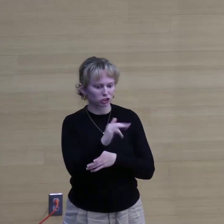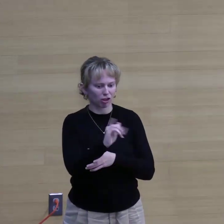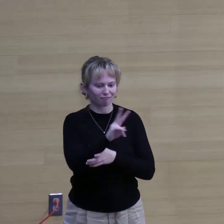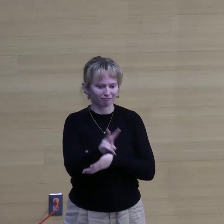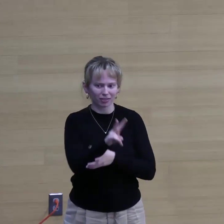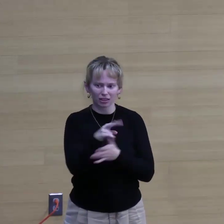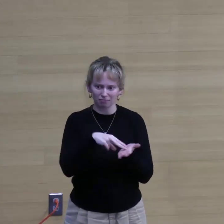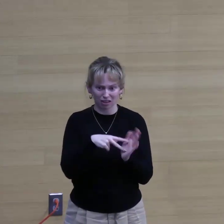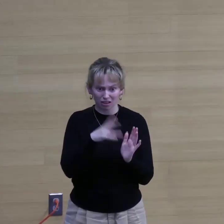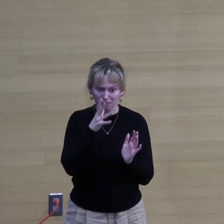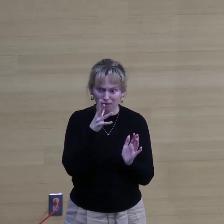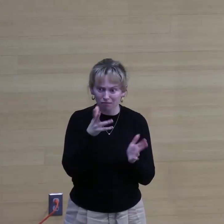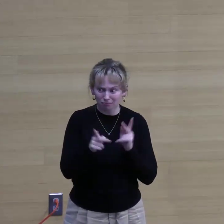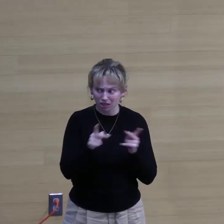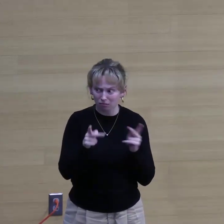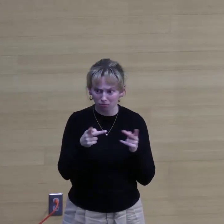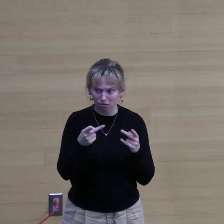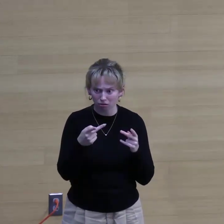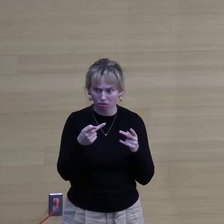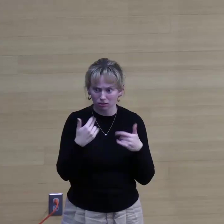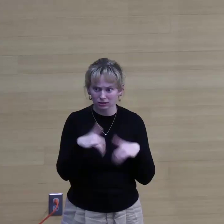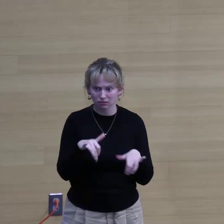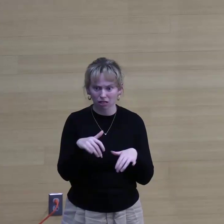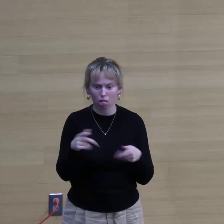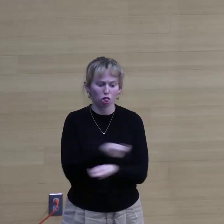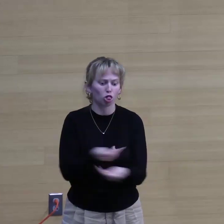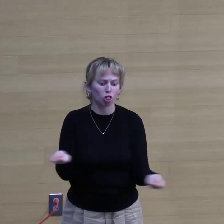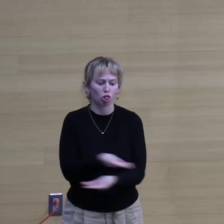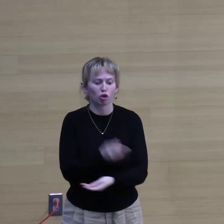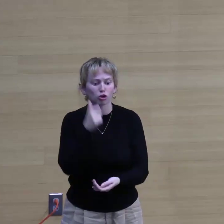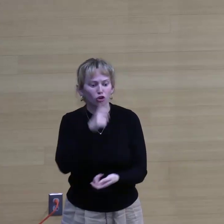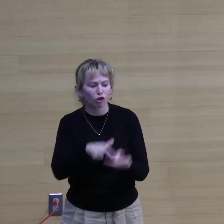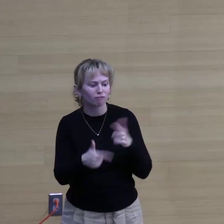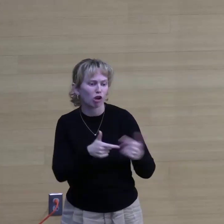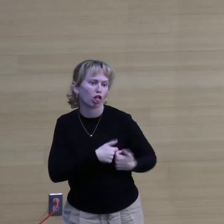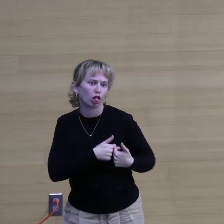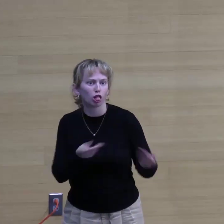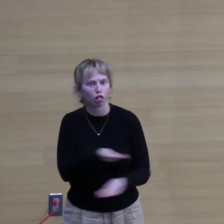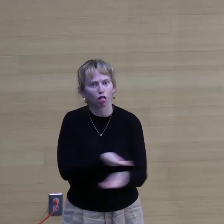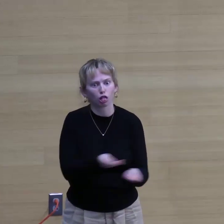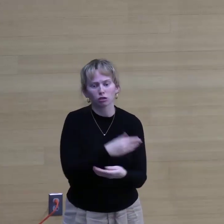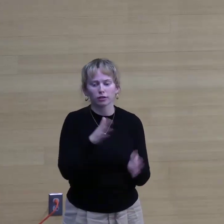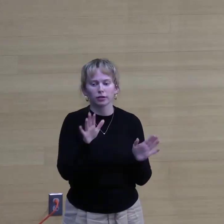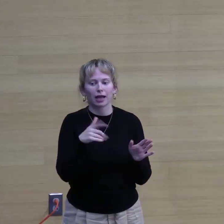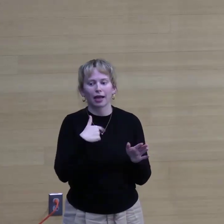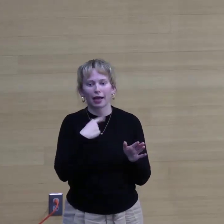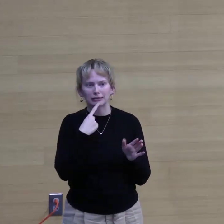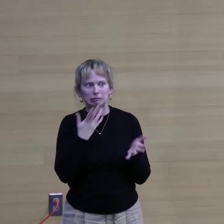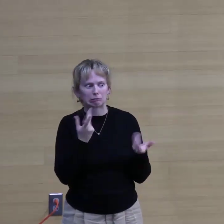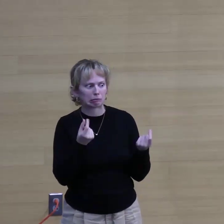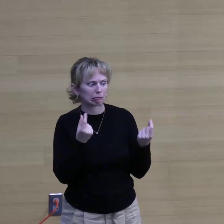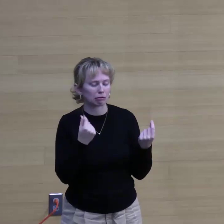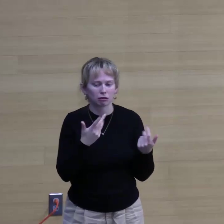Mama, people are misbehaving there. People, they're changing girlfriends. I said, oh, so what should I do